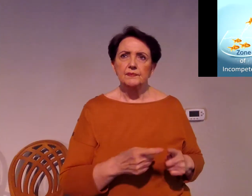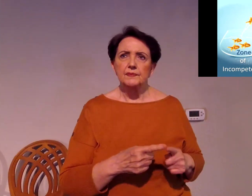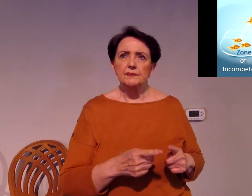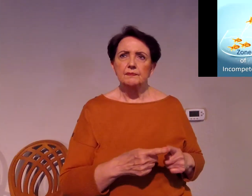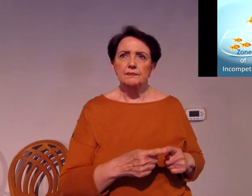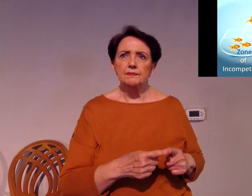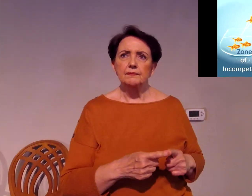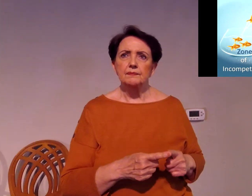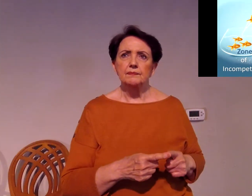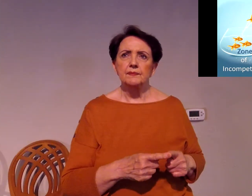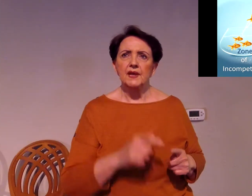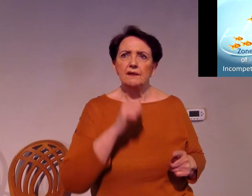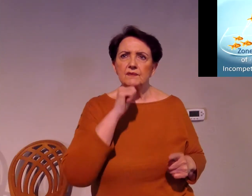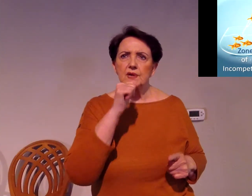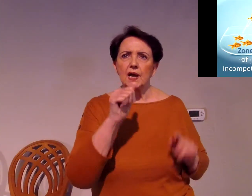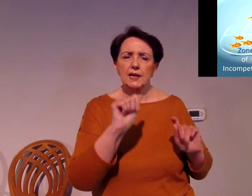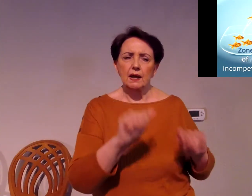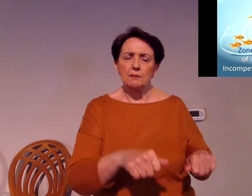in incompetence. Never